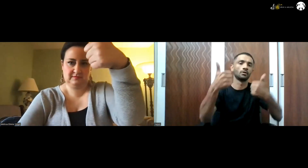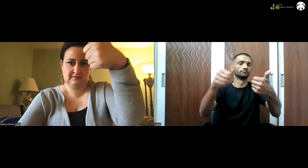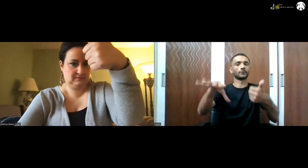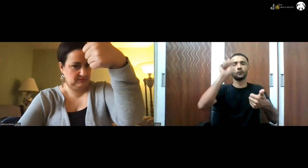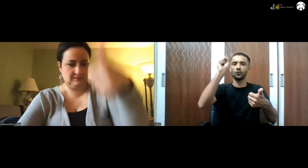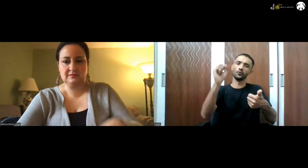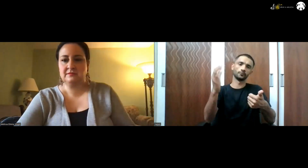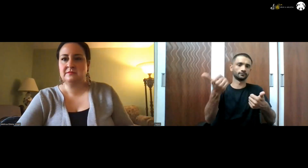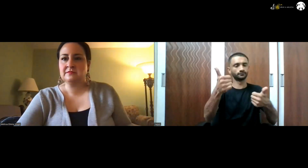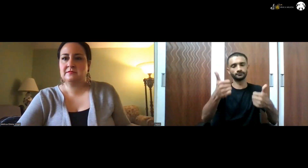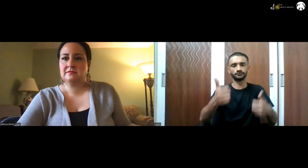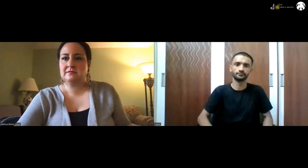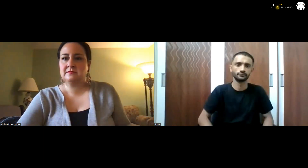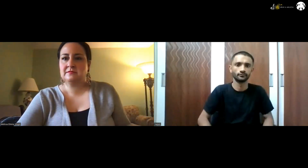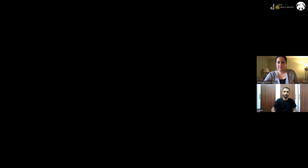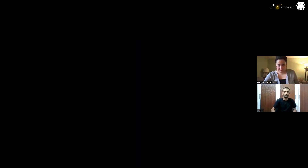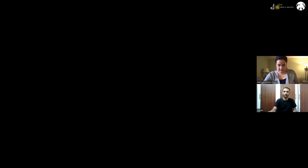Oh yeah, perfect.